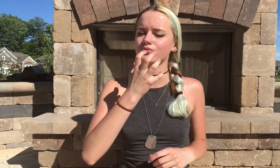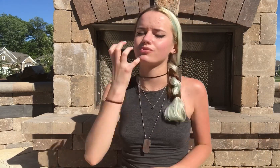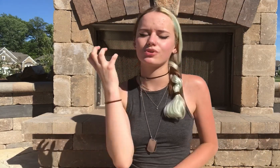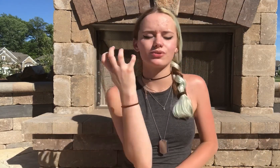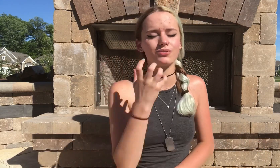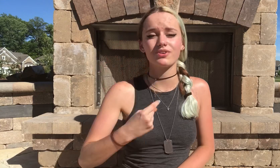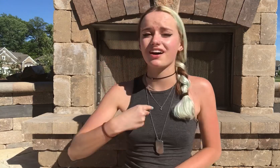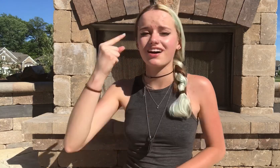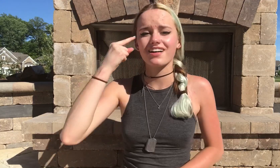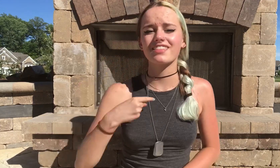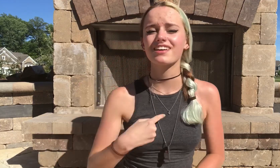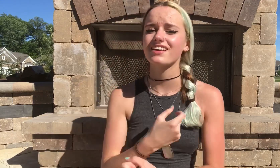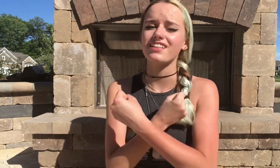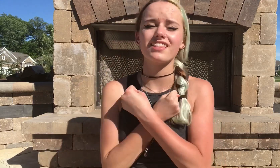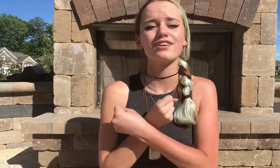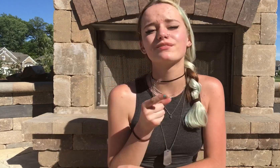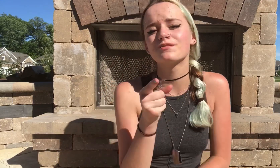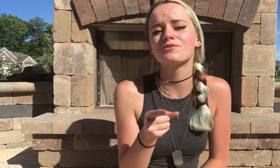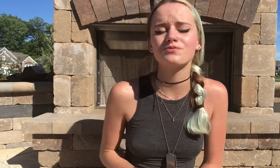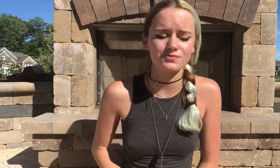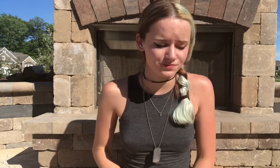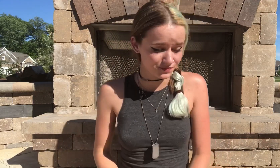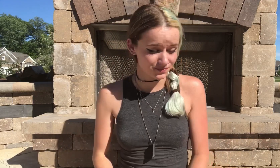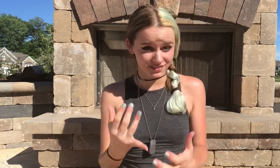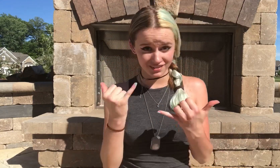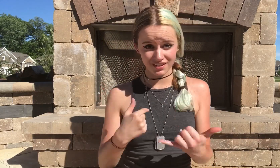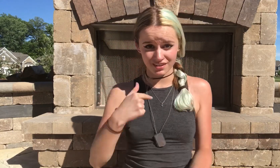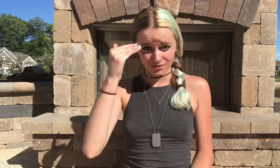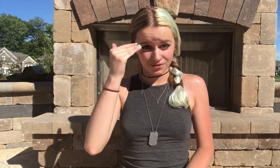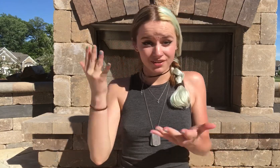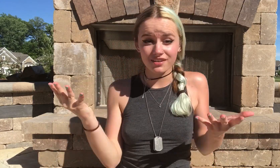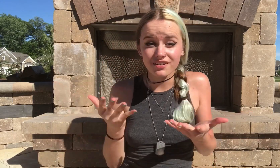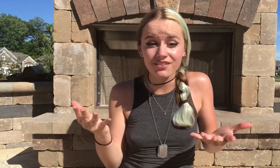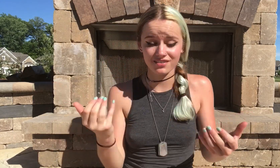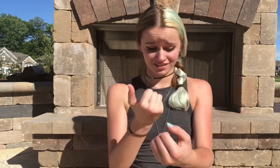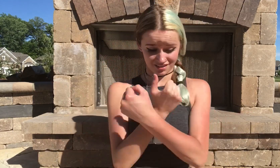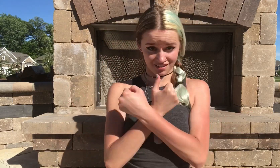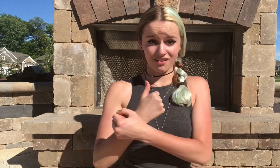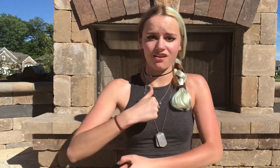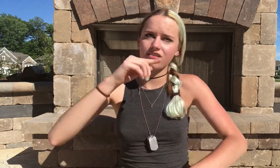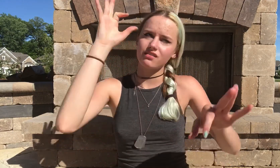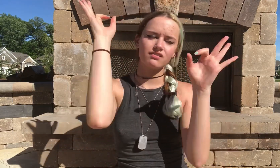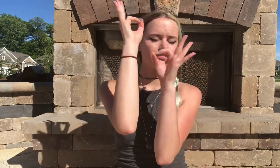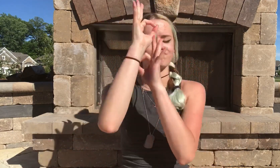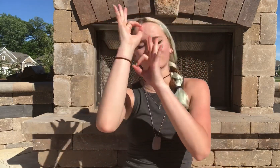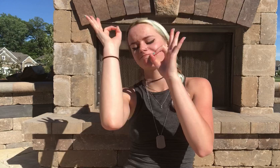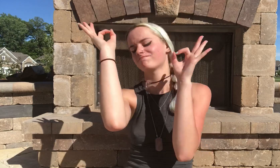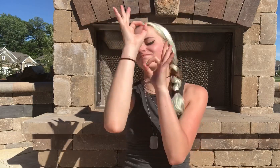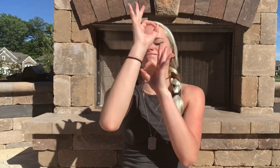I thought I loved you, but now I know I don't know nothing about love